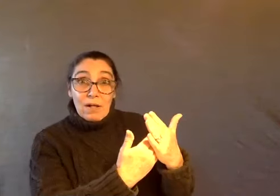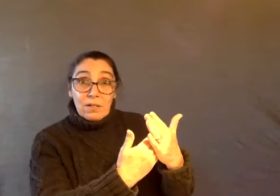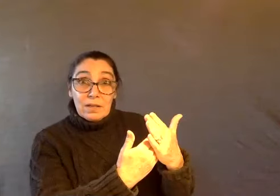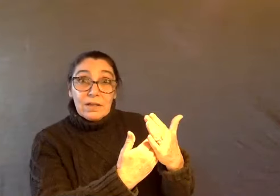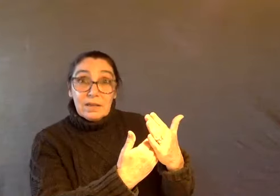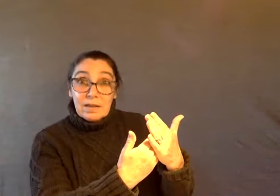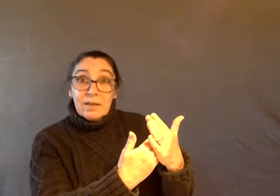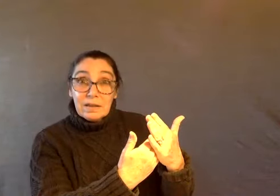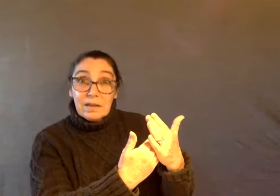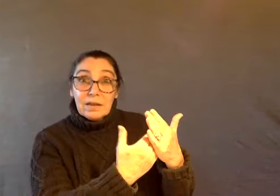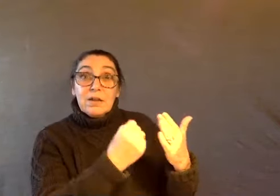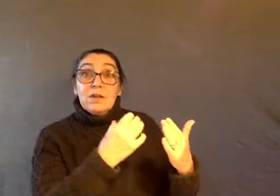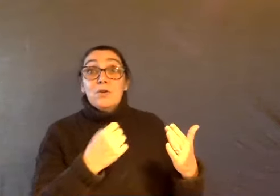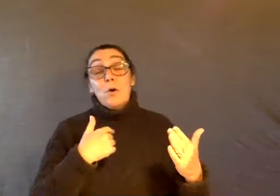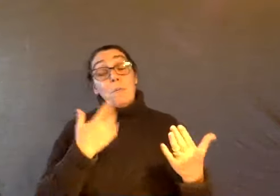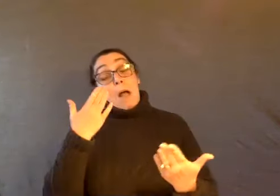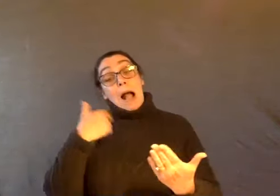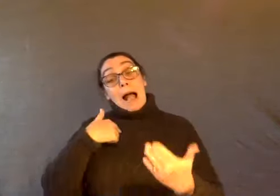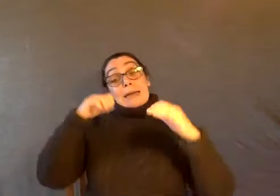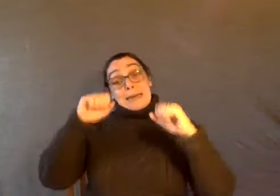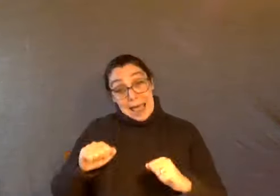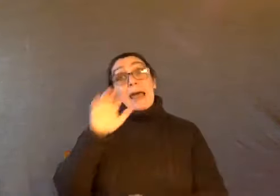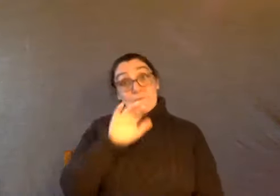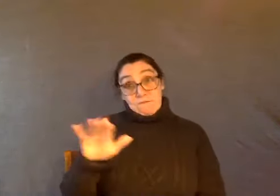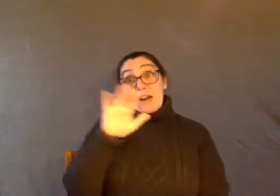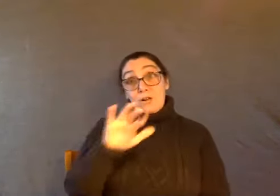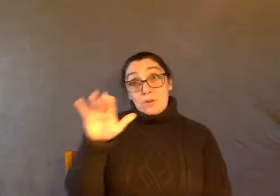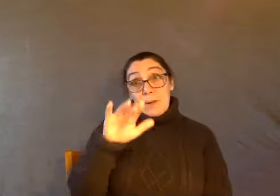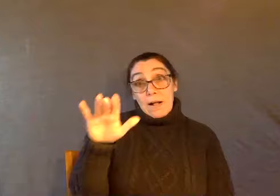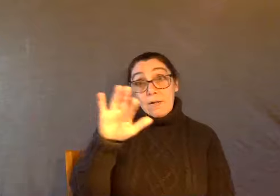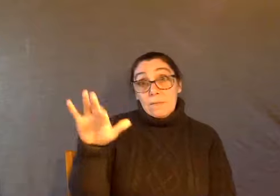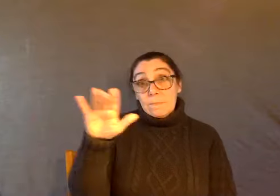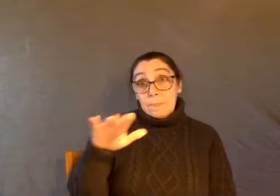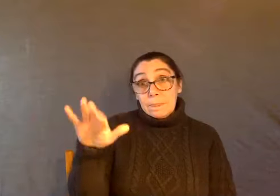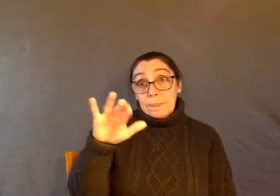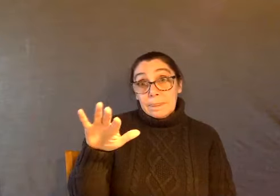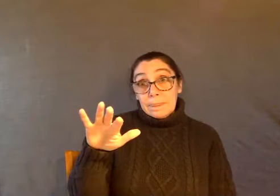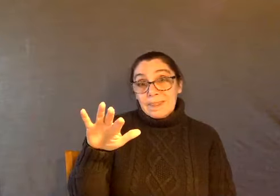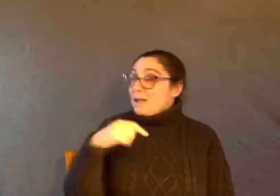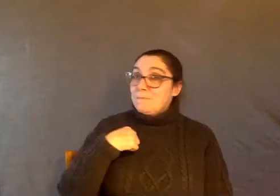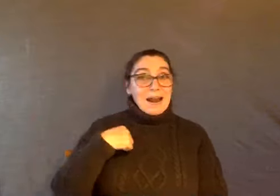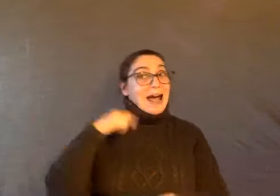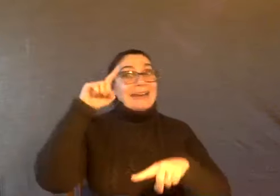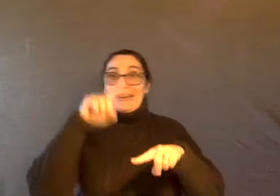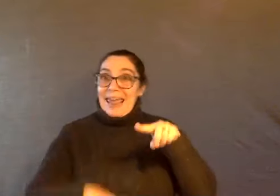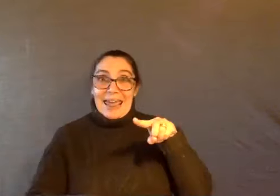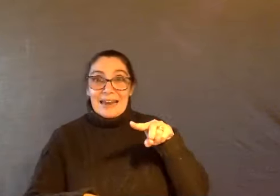well. So I can finger spell, but I